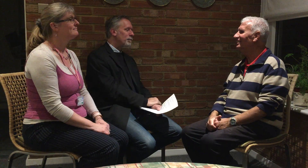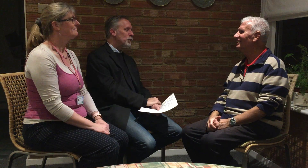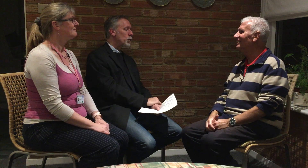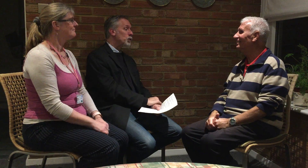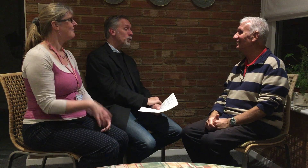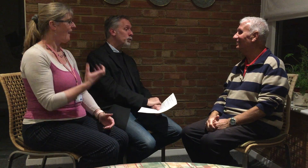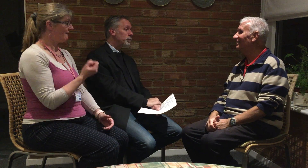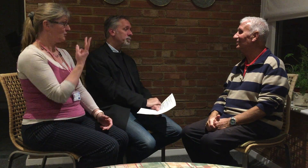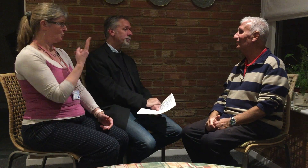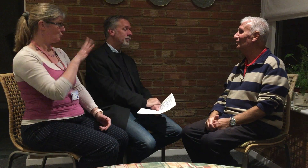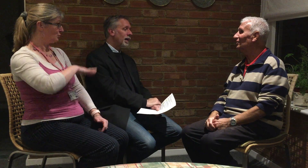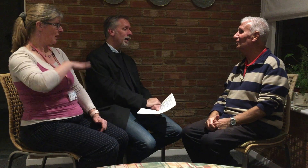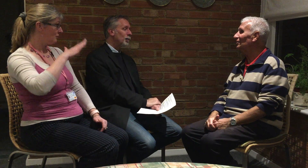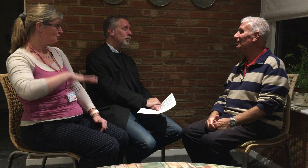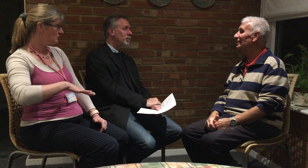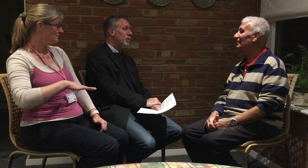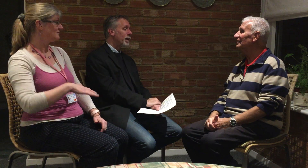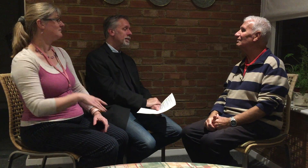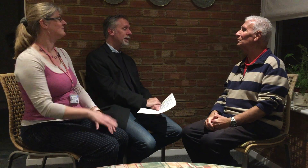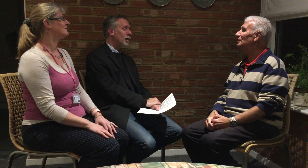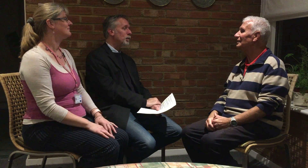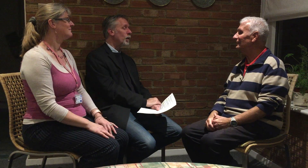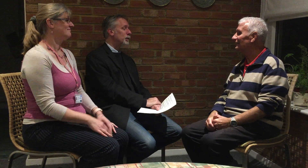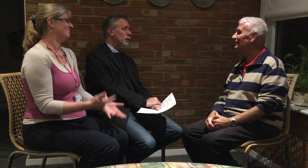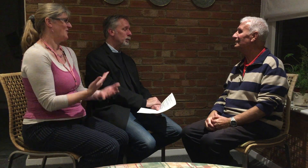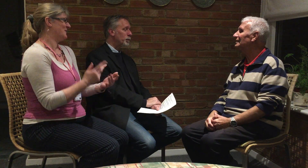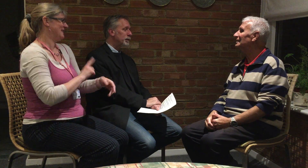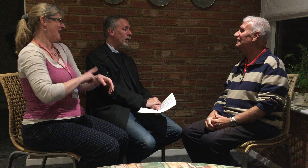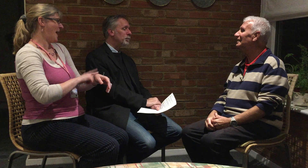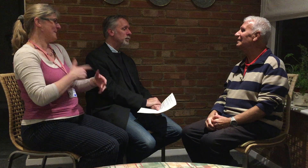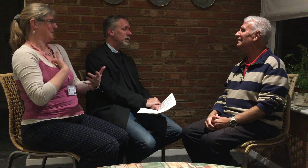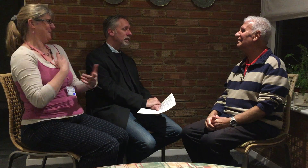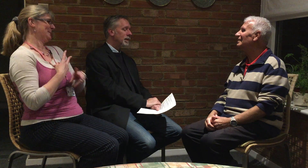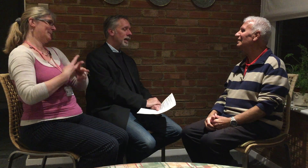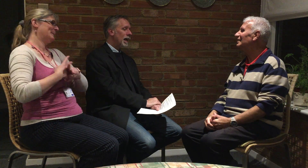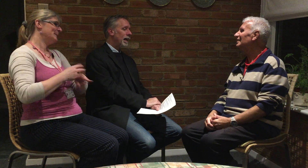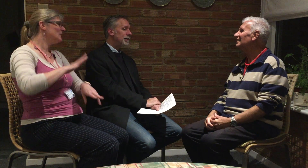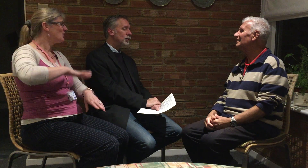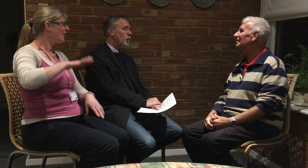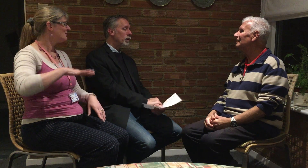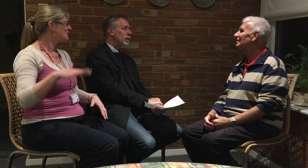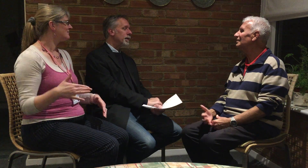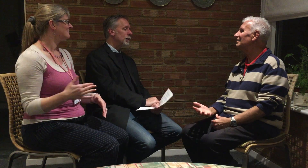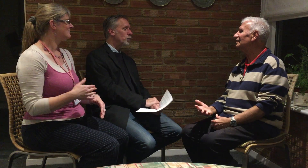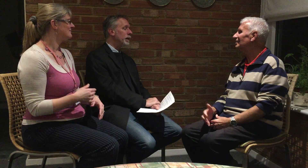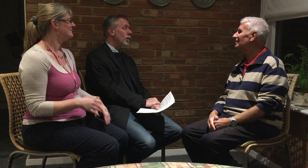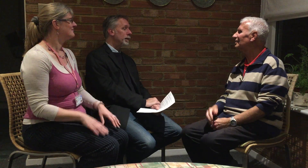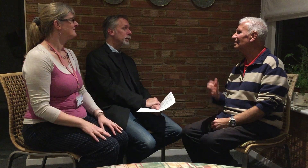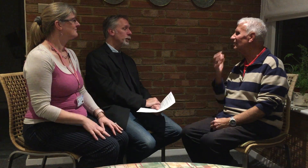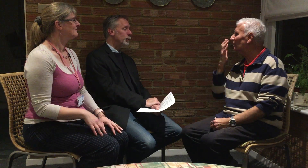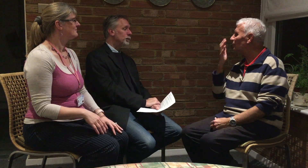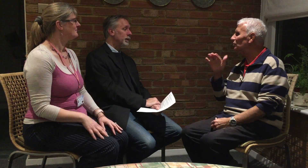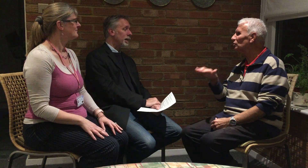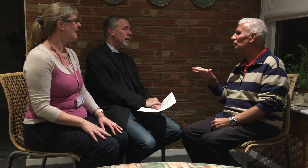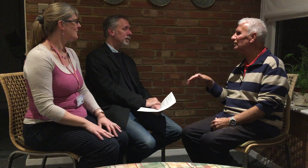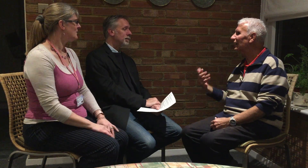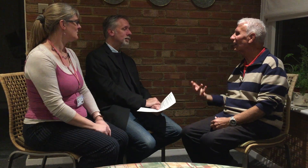as I say, I have 2 children. They take up quite a lot of my time. And one of the things we like to do together. How old are your